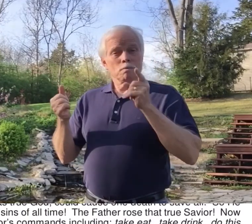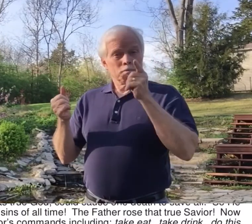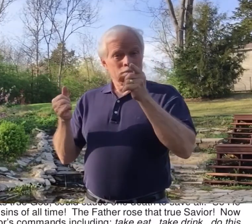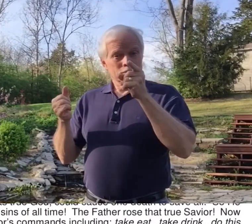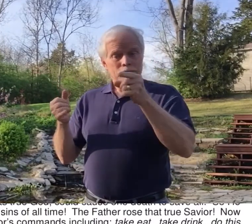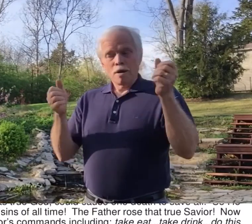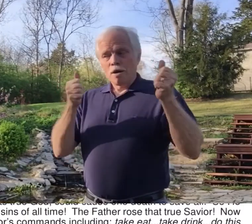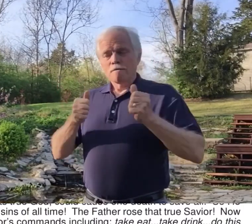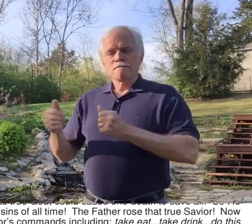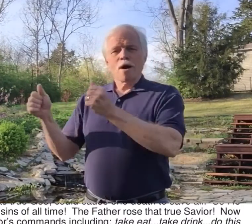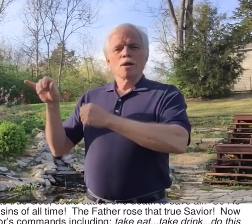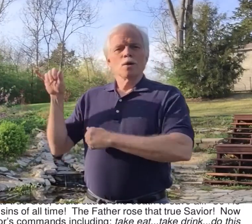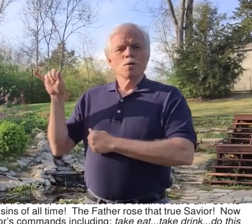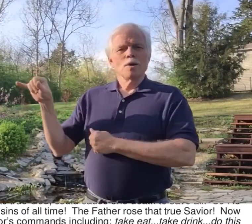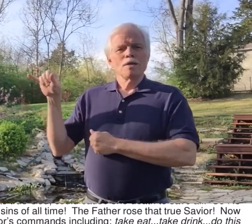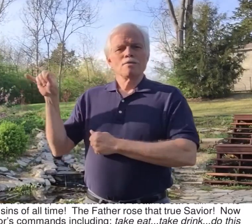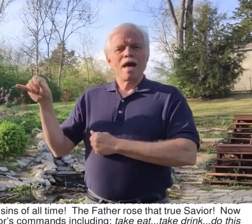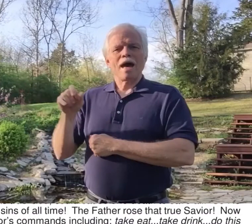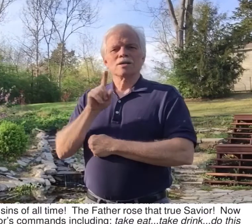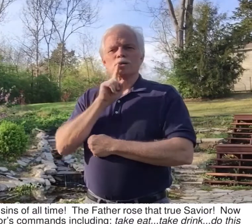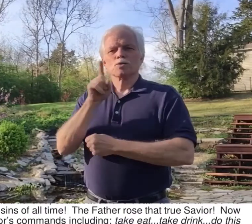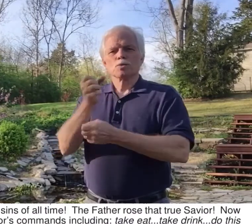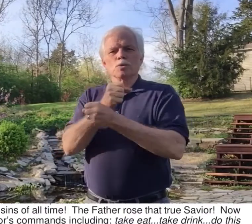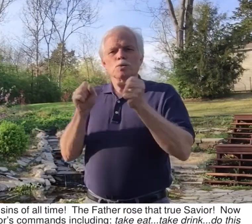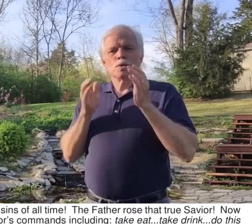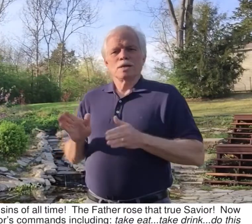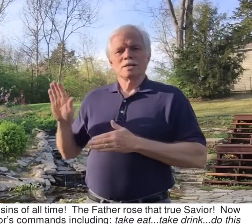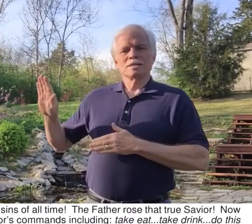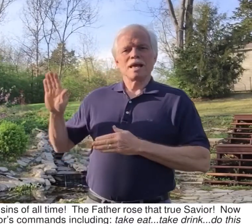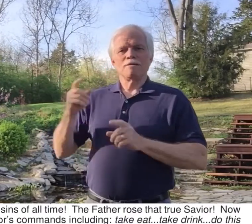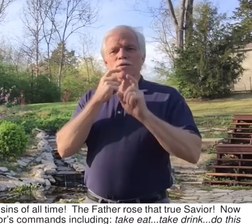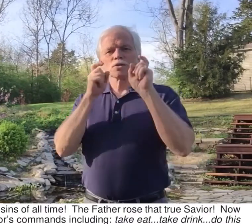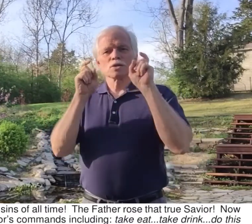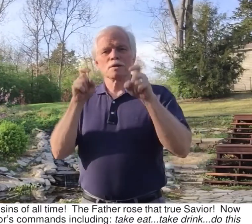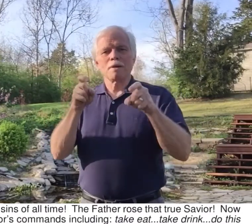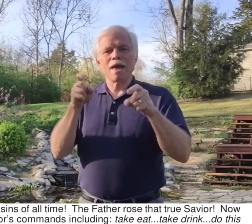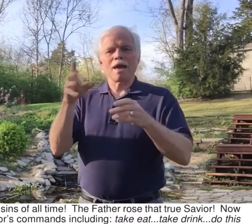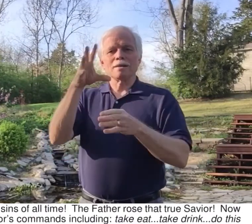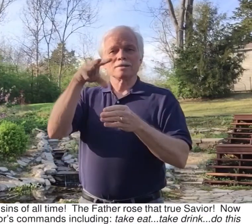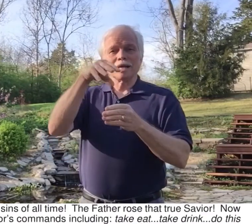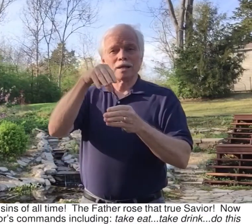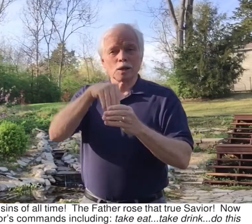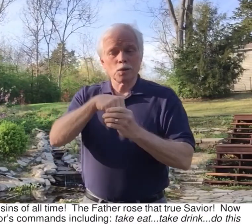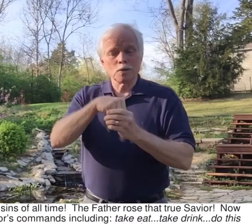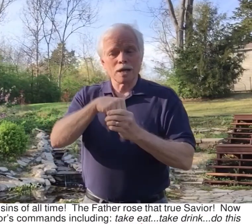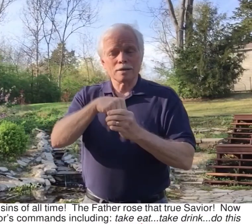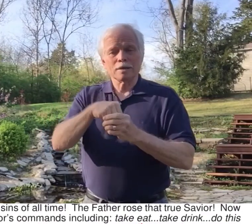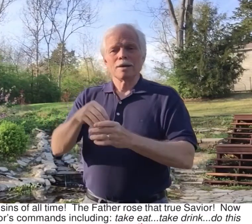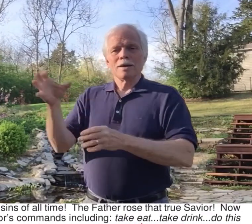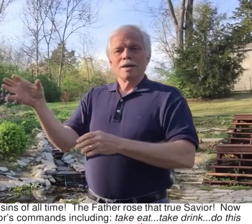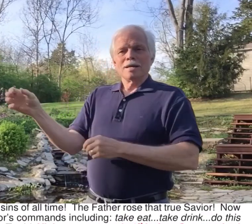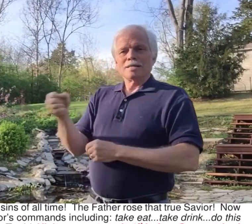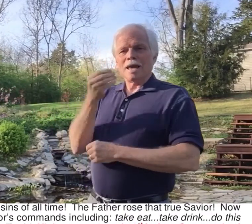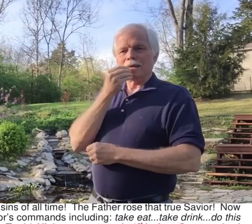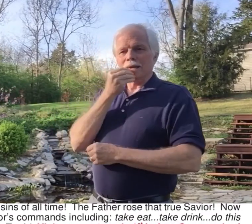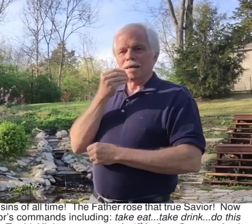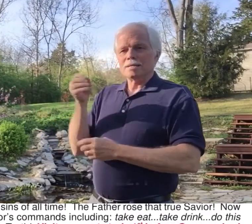follow that true Savior's commands including take eat